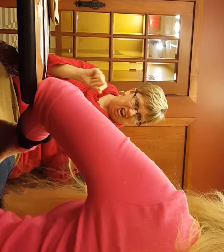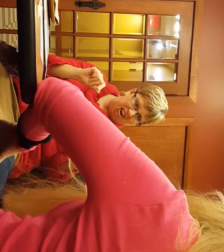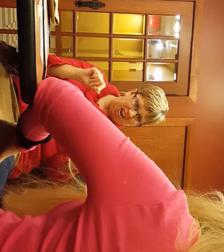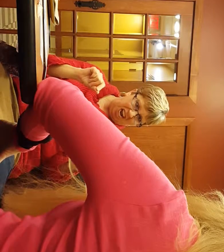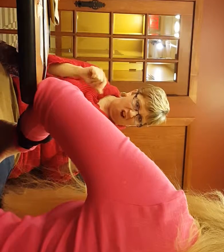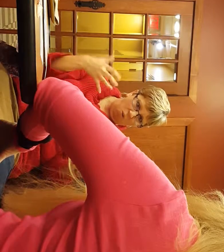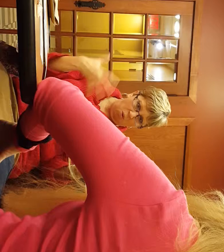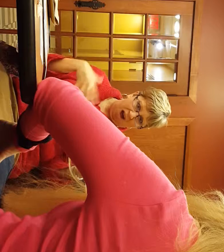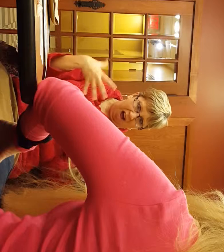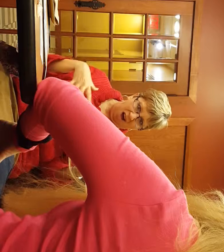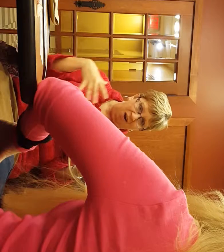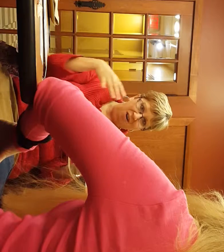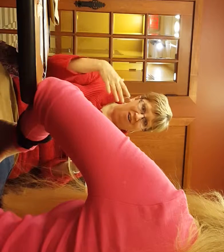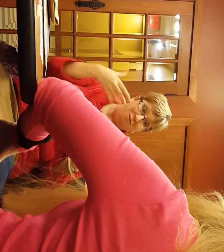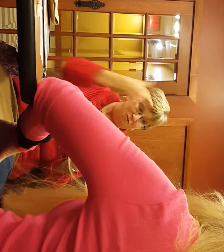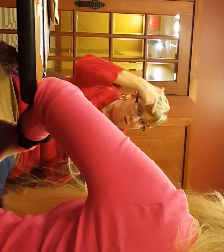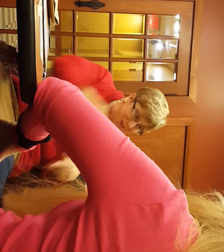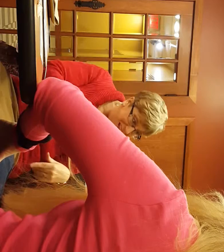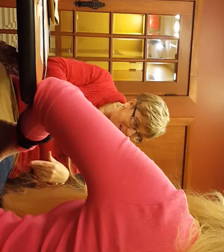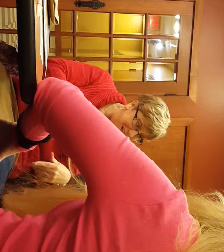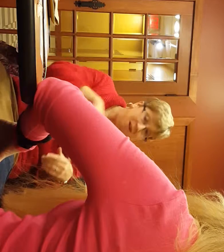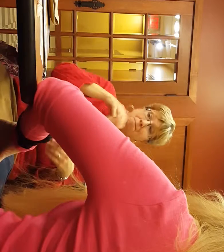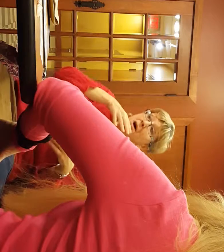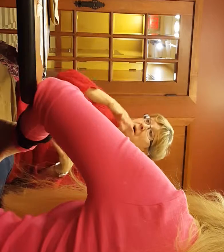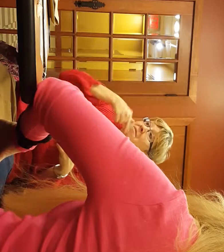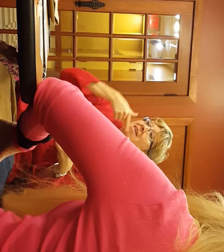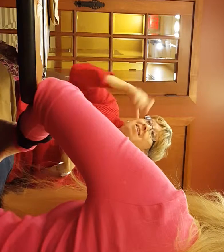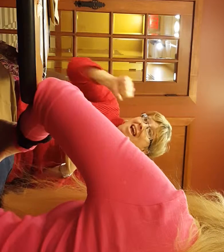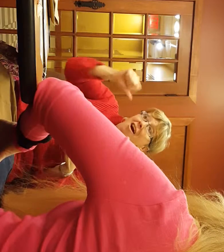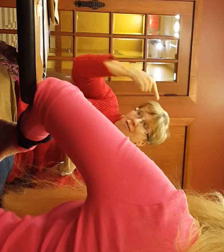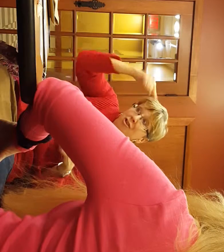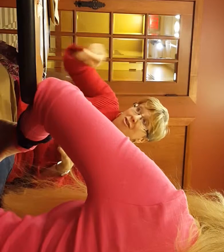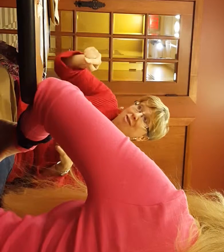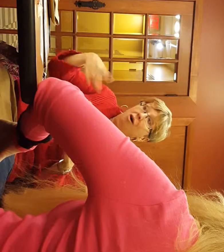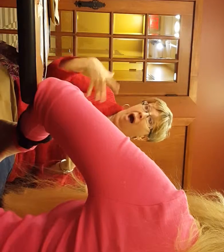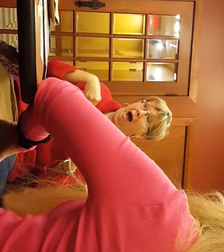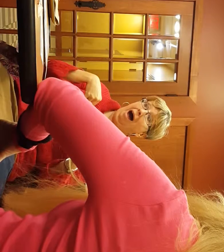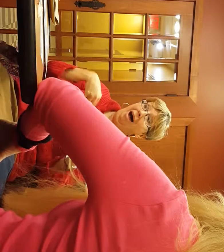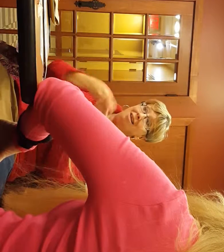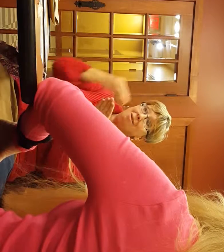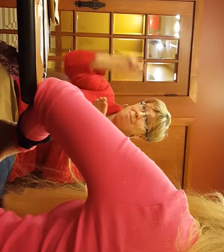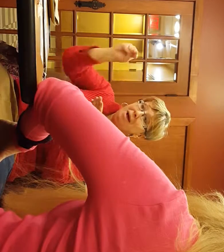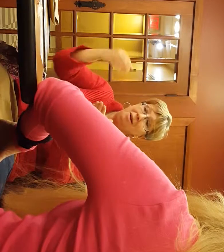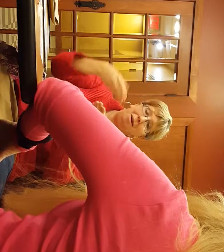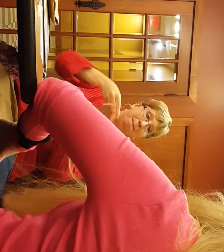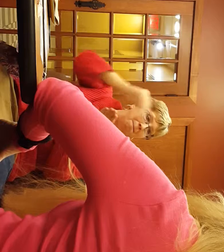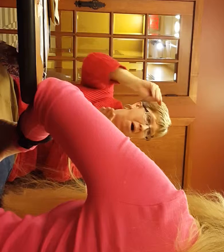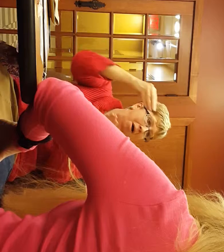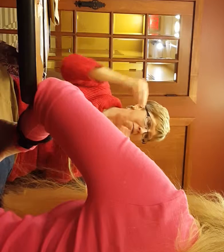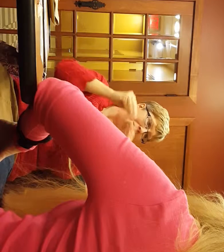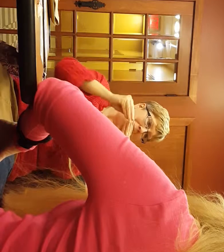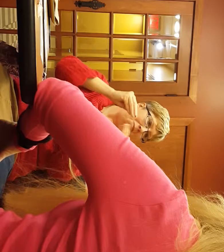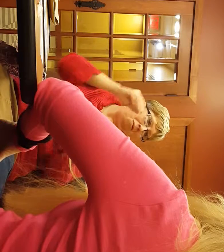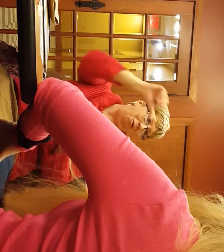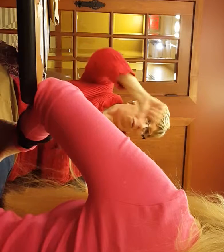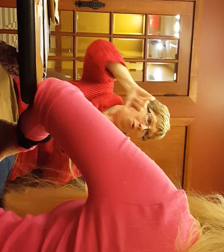oils, right? Who wouldn't? So it was fun. Yeah, it's like,